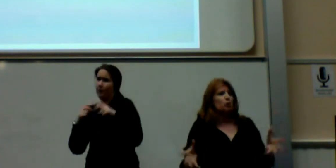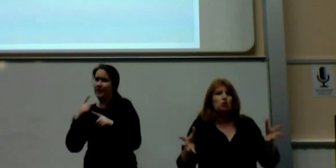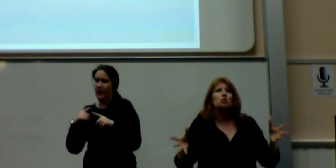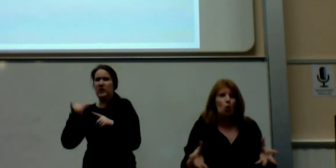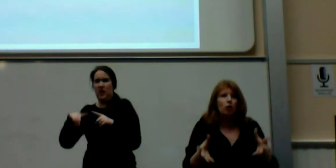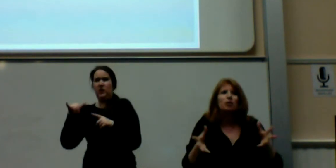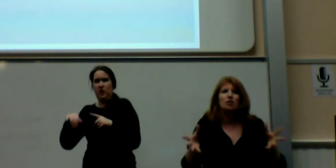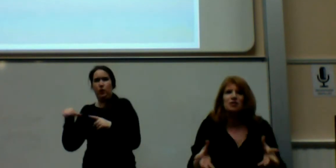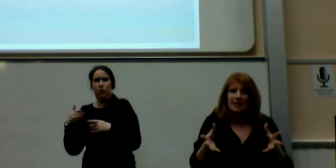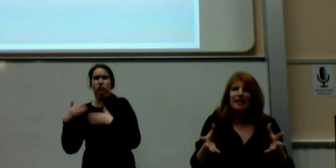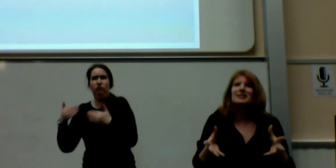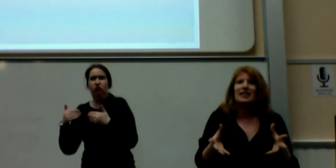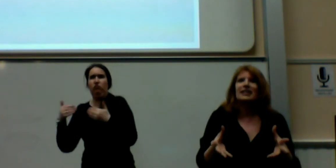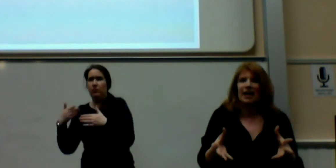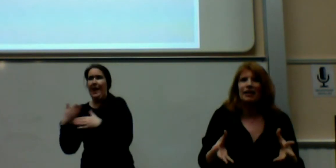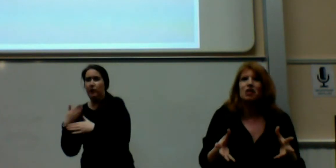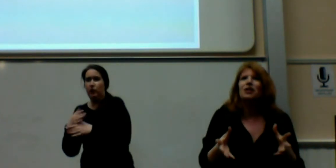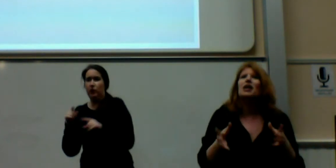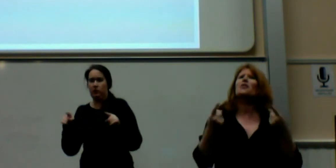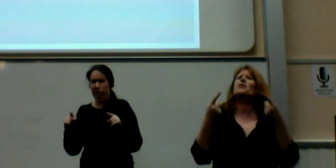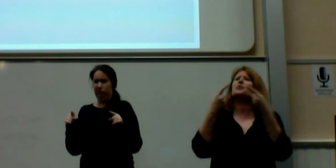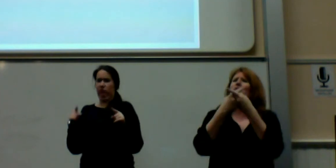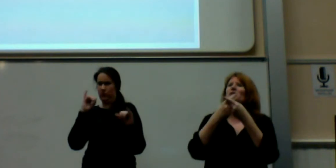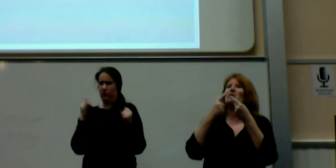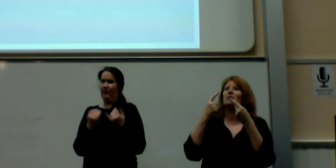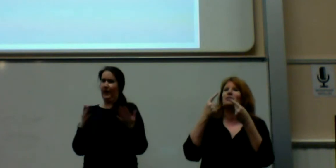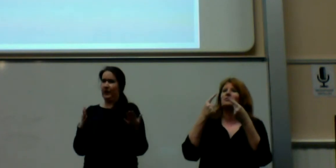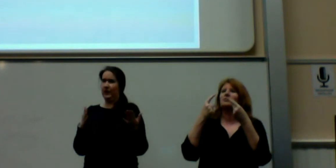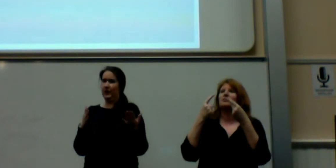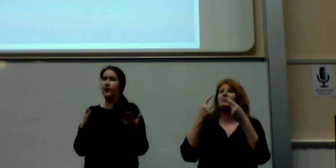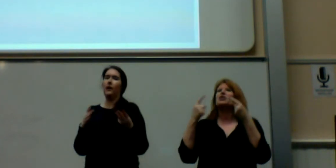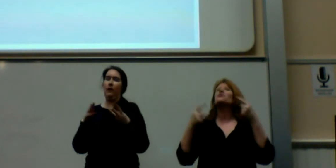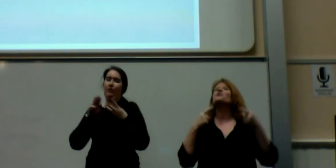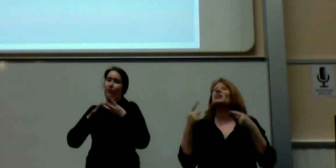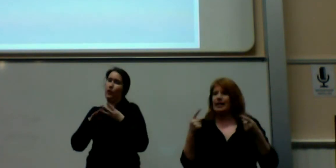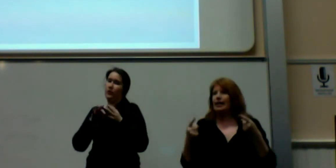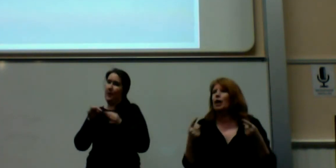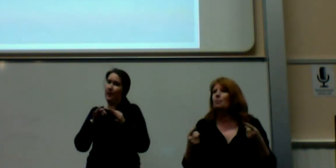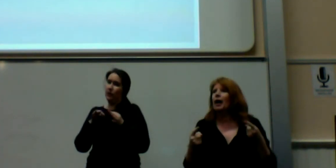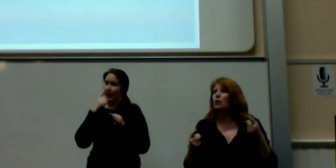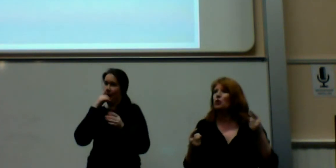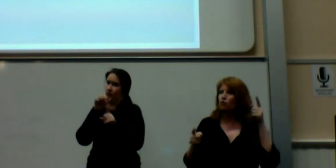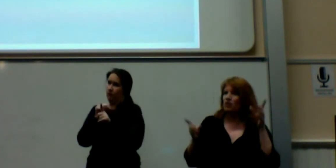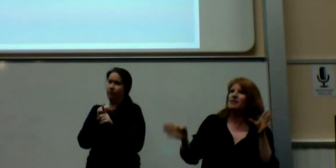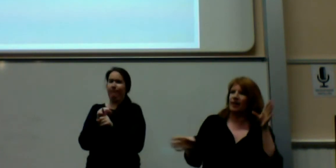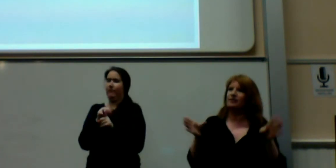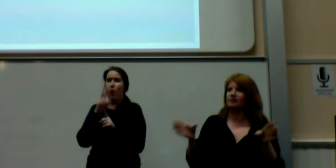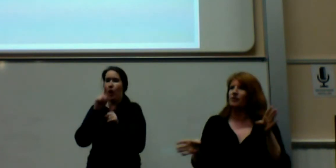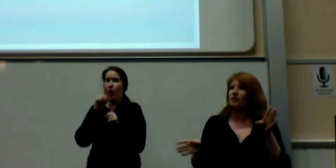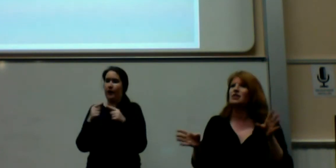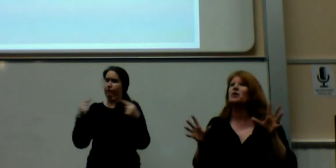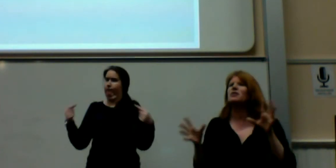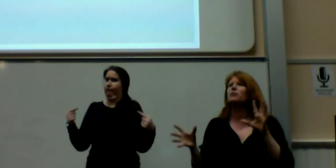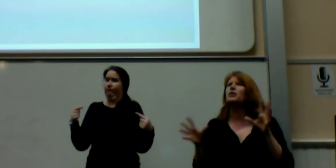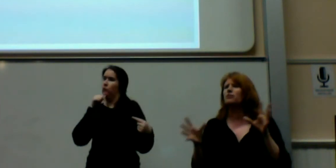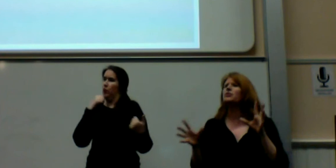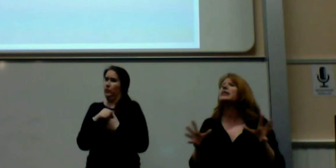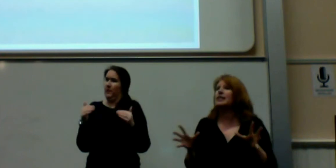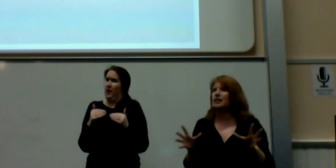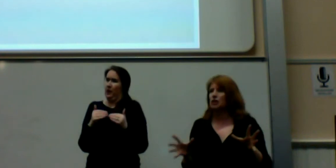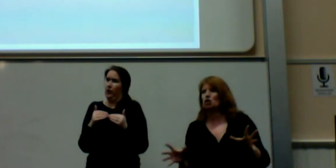actually push towards yes, taking action, then there's something conflicting about your reasoning. Right, so